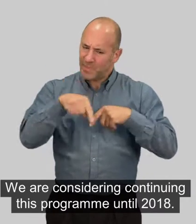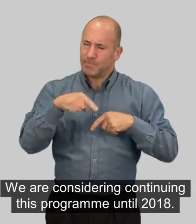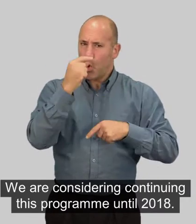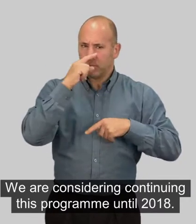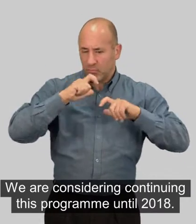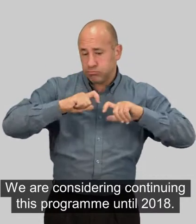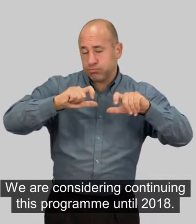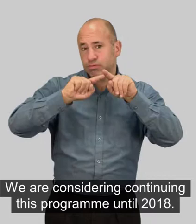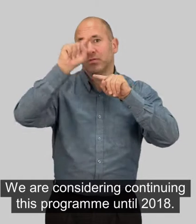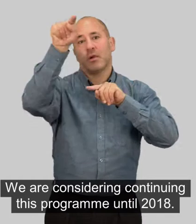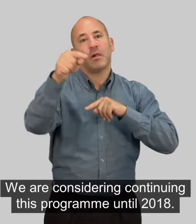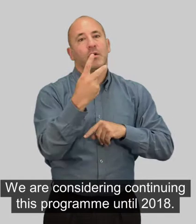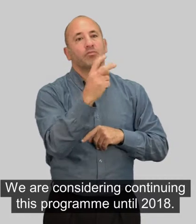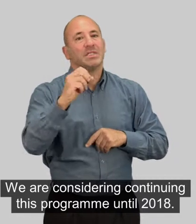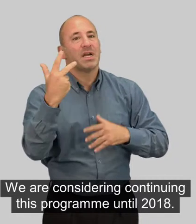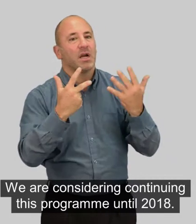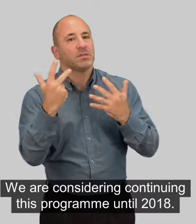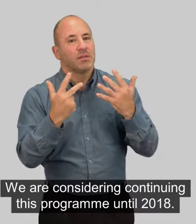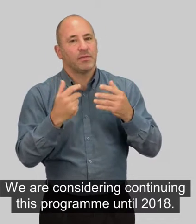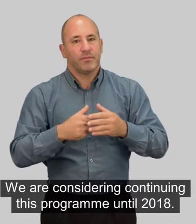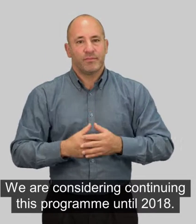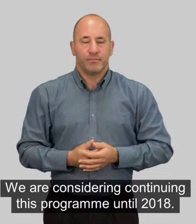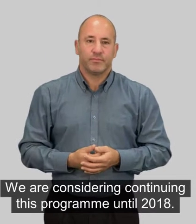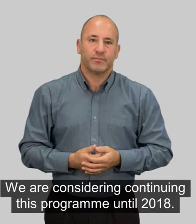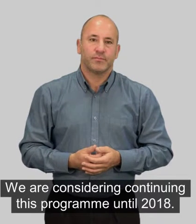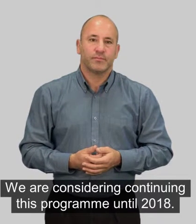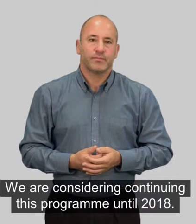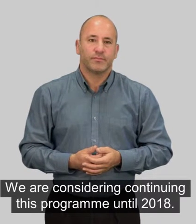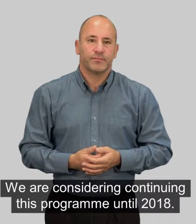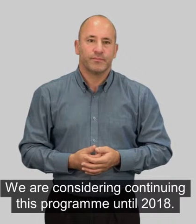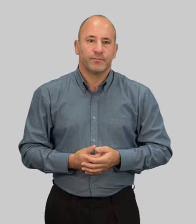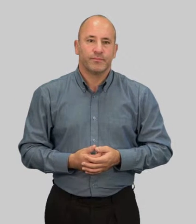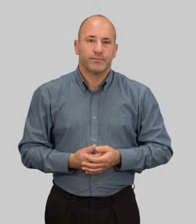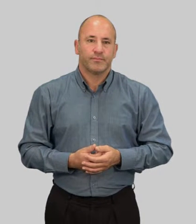We are considering continuing this programme until 2018.